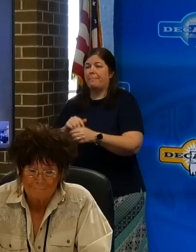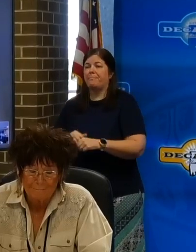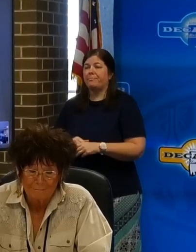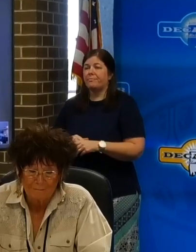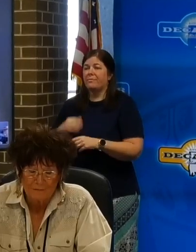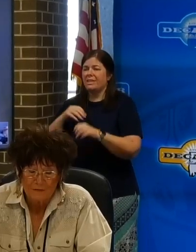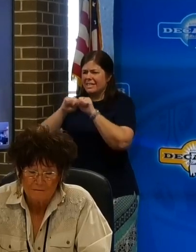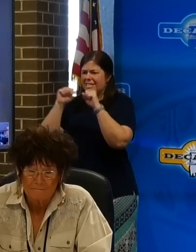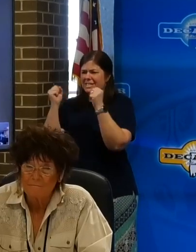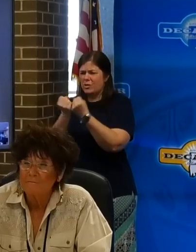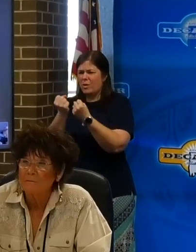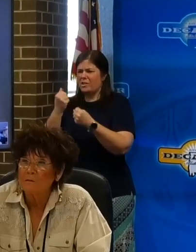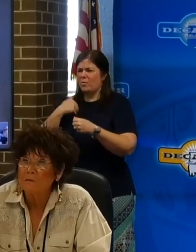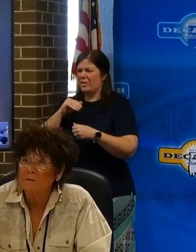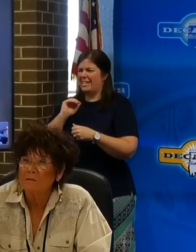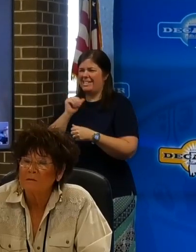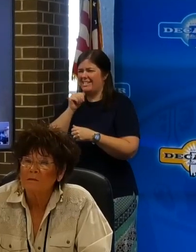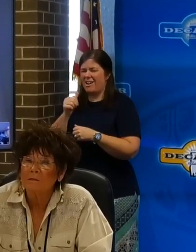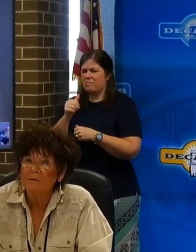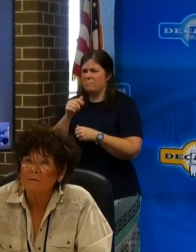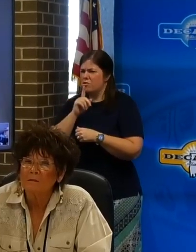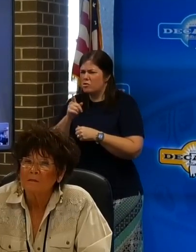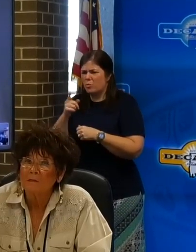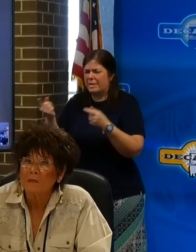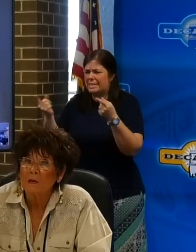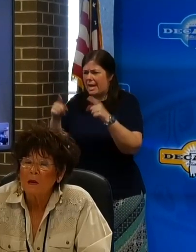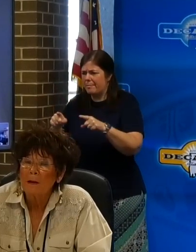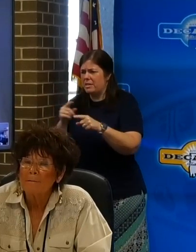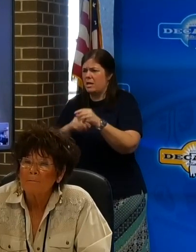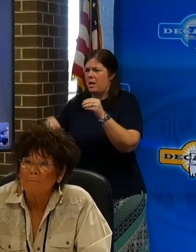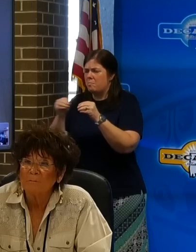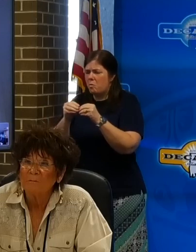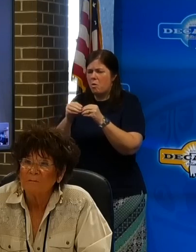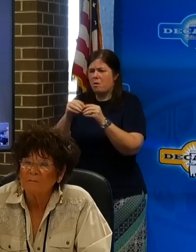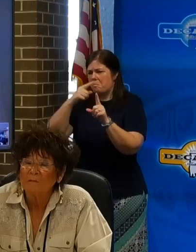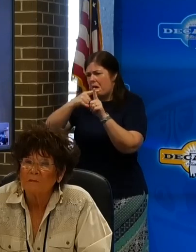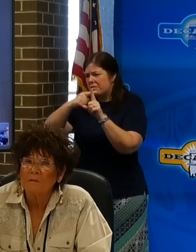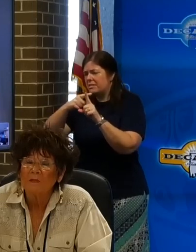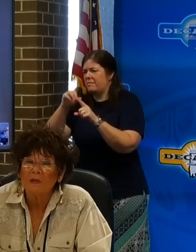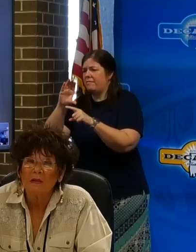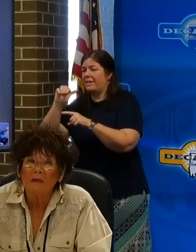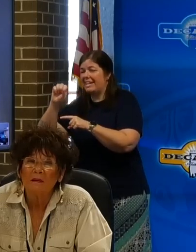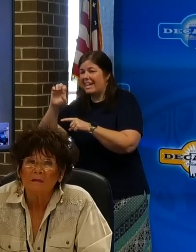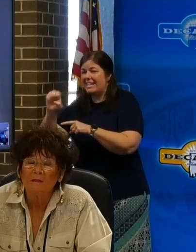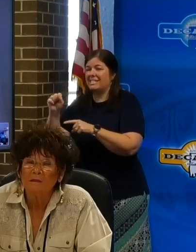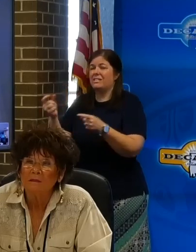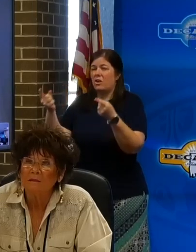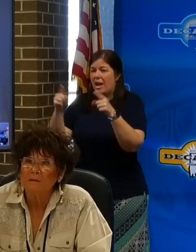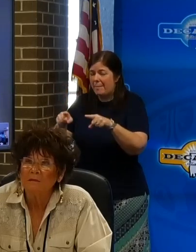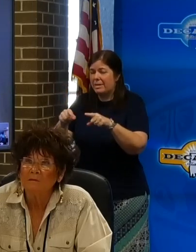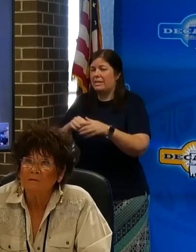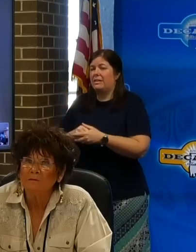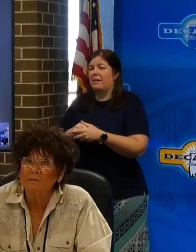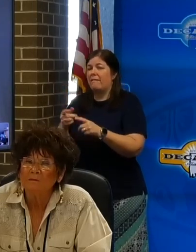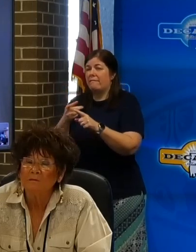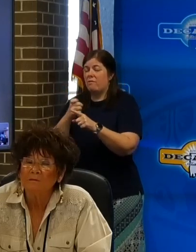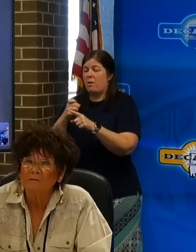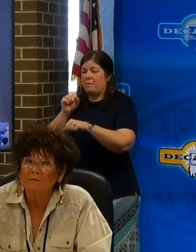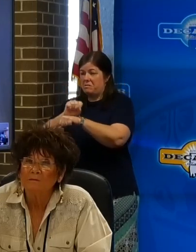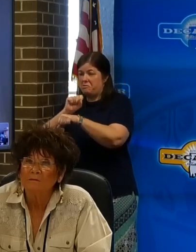situation we find ourselves in is full of uncertainty as more and more positive cases of the virus are announced. From an